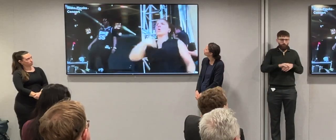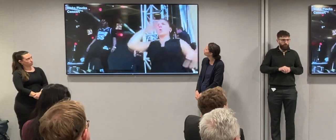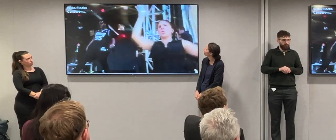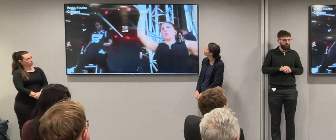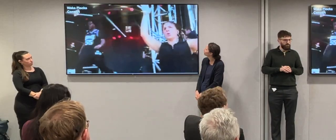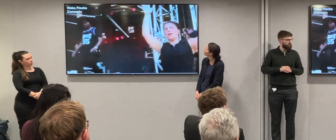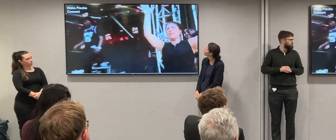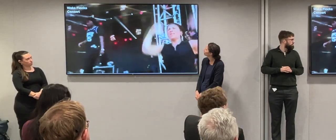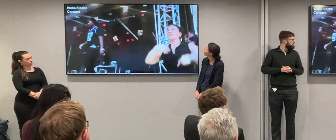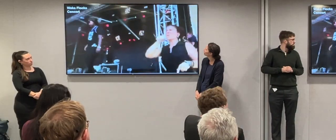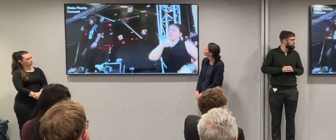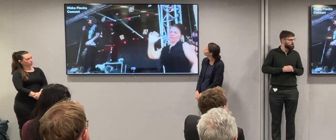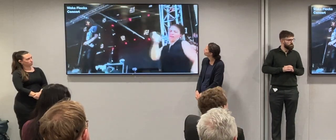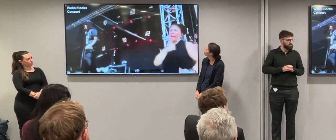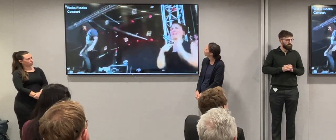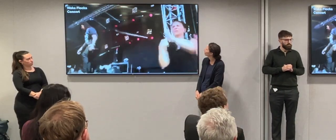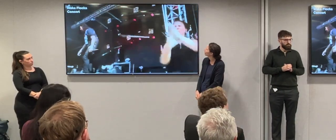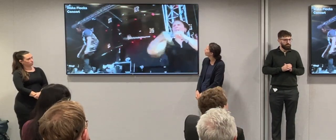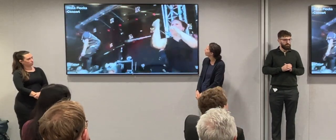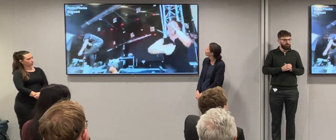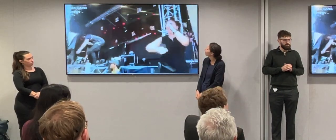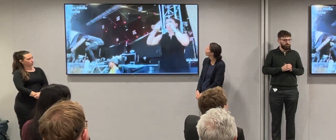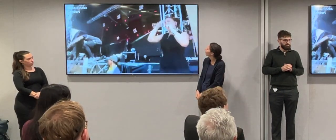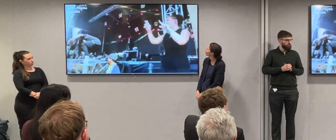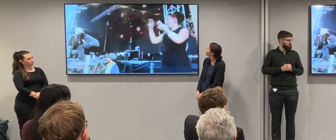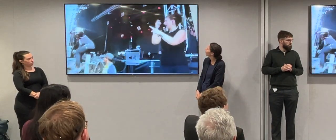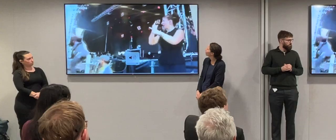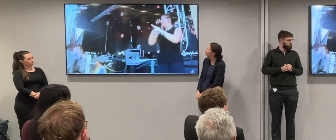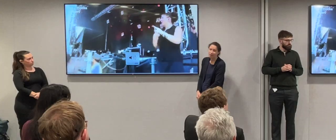What this is telling me is that... Could